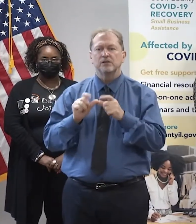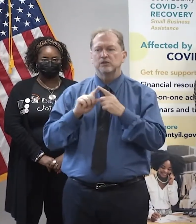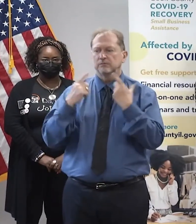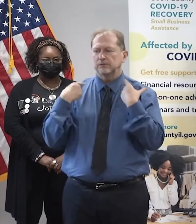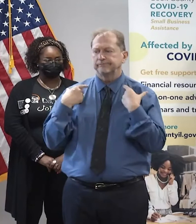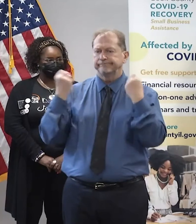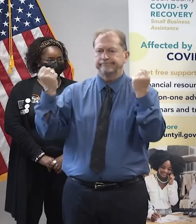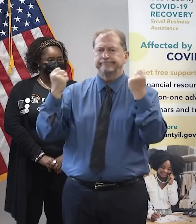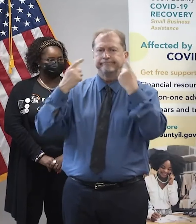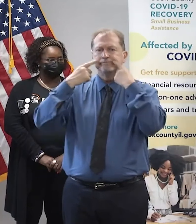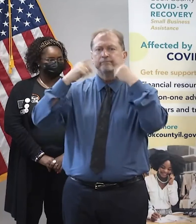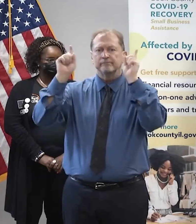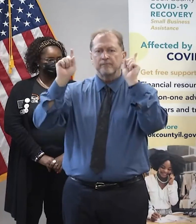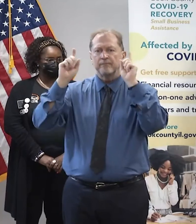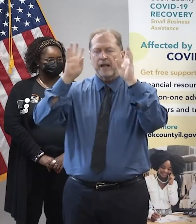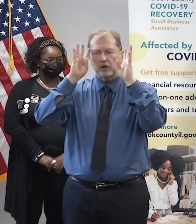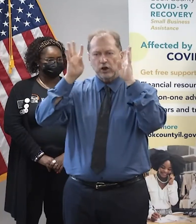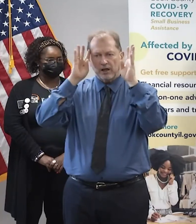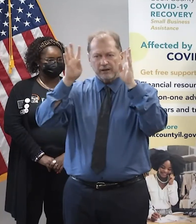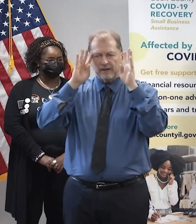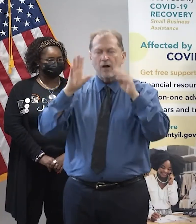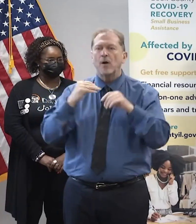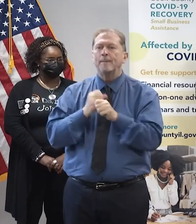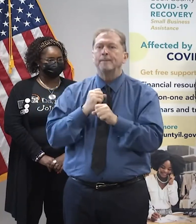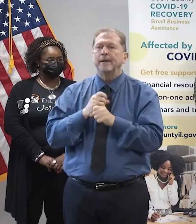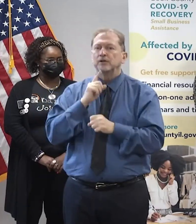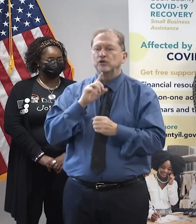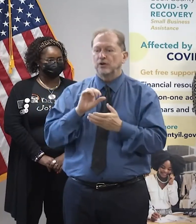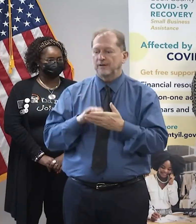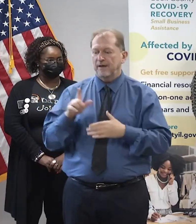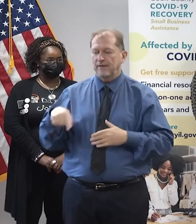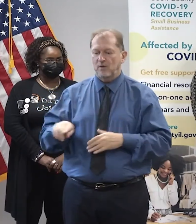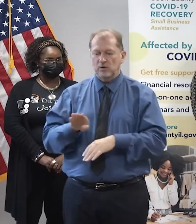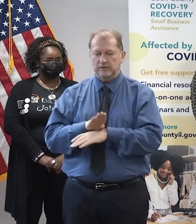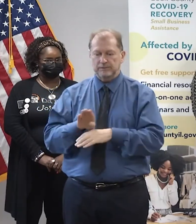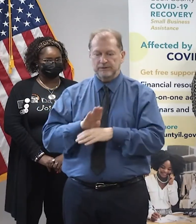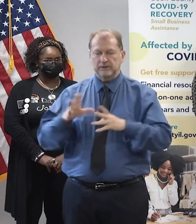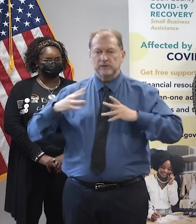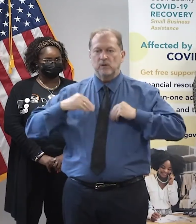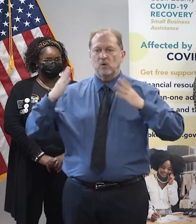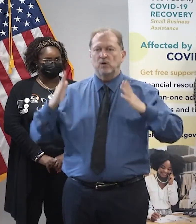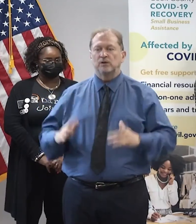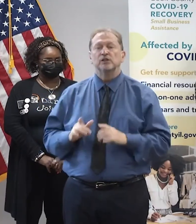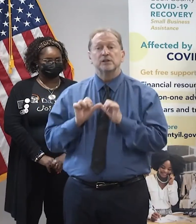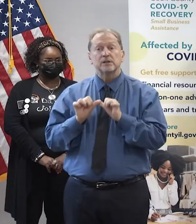and creative. We want to make sure that these entrepreneurs and business owners